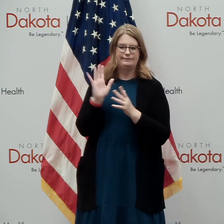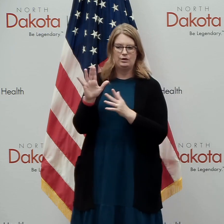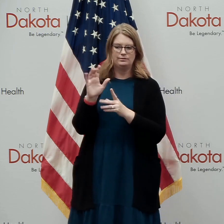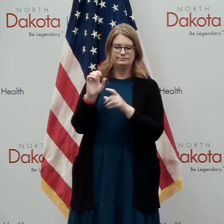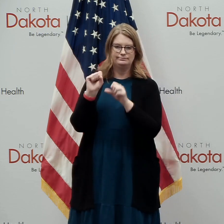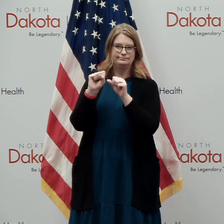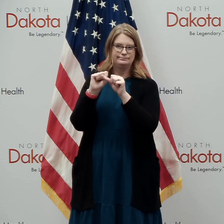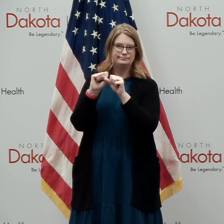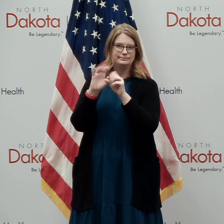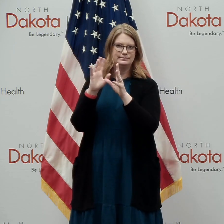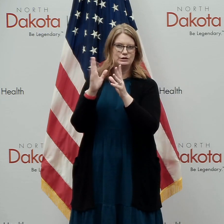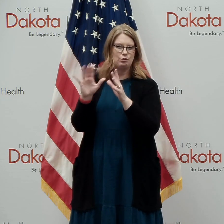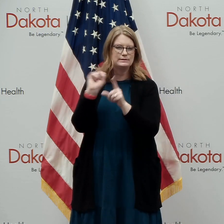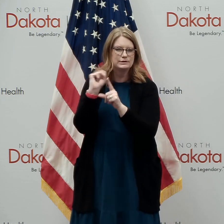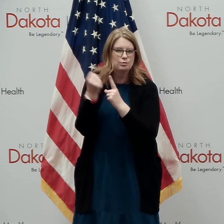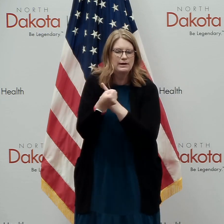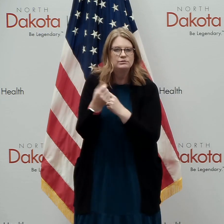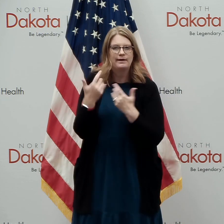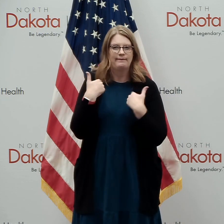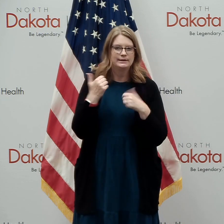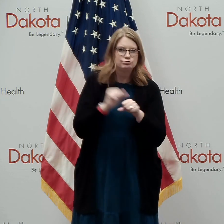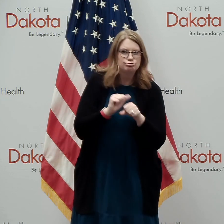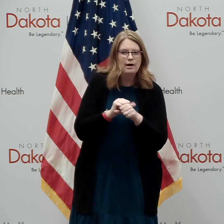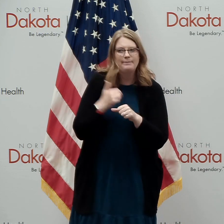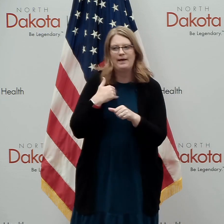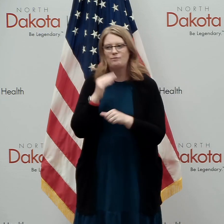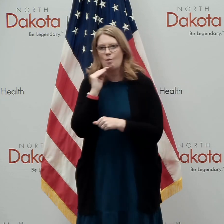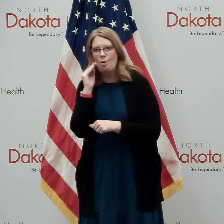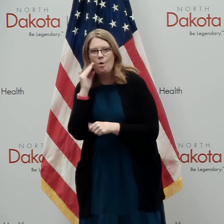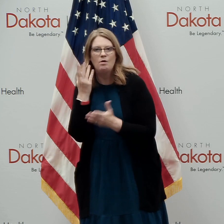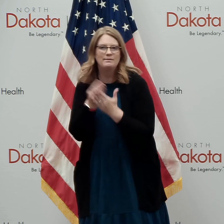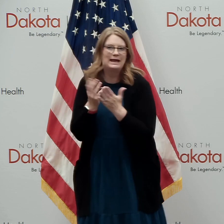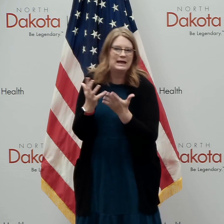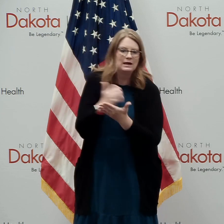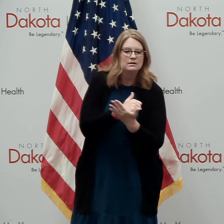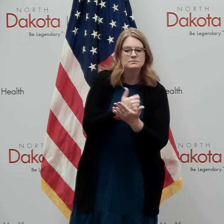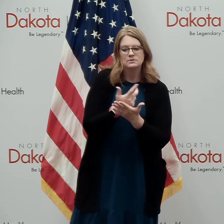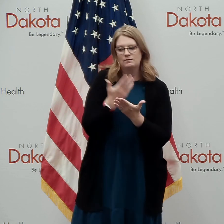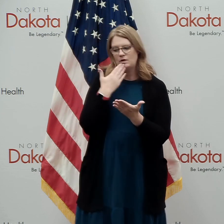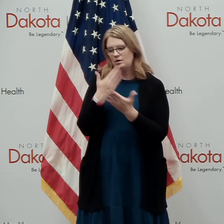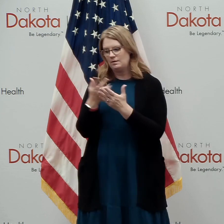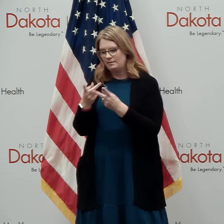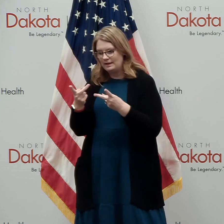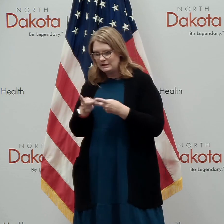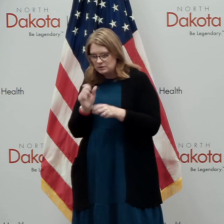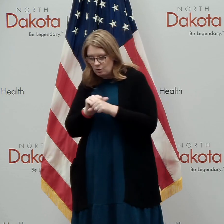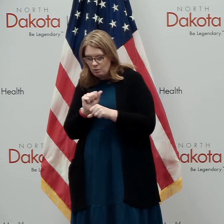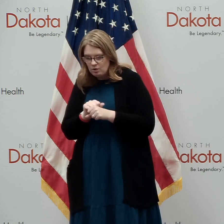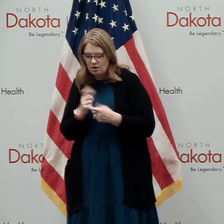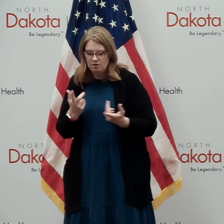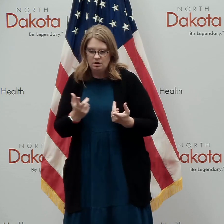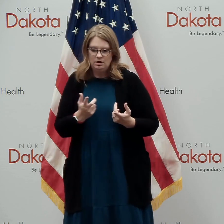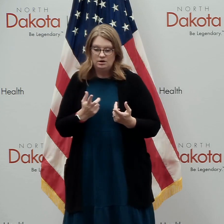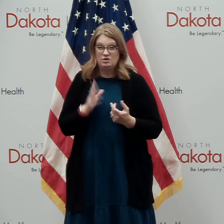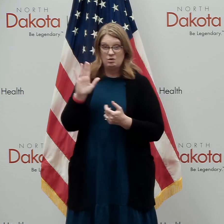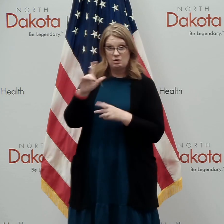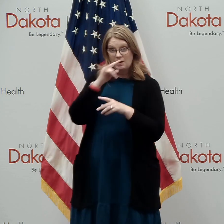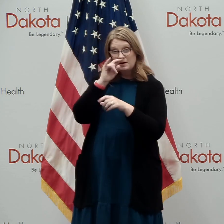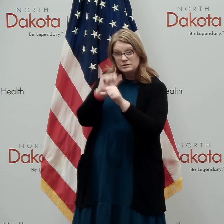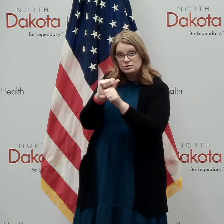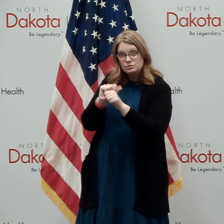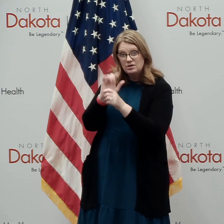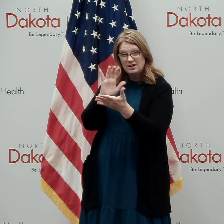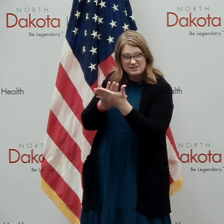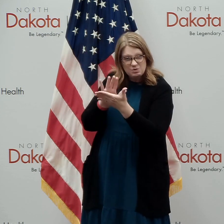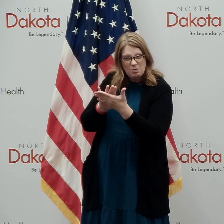you have housing, do you have a job, do you have income, do you have a good place to work, are you able to work because your kids are in school? And so